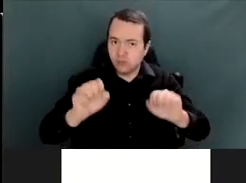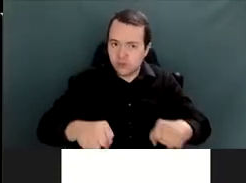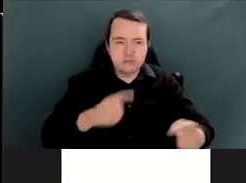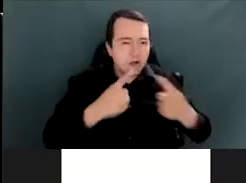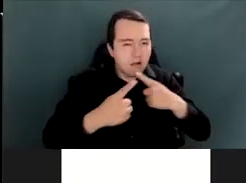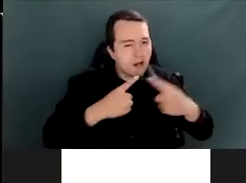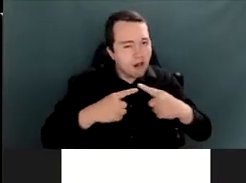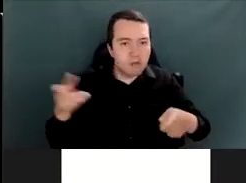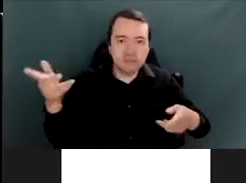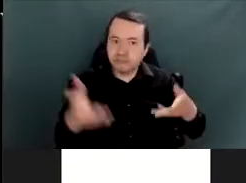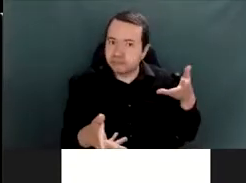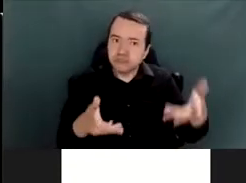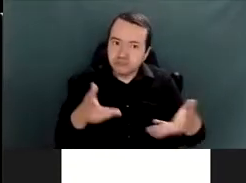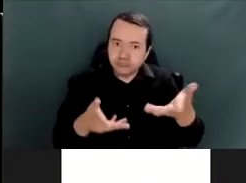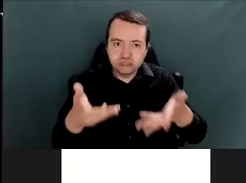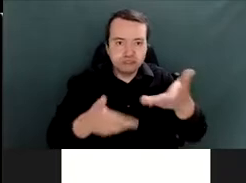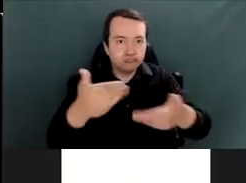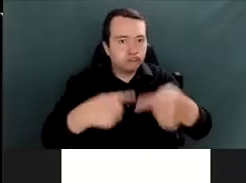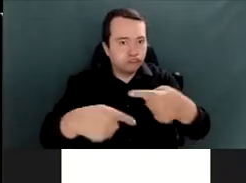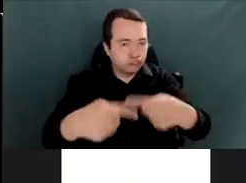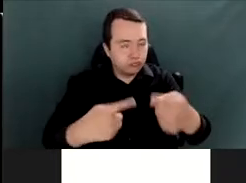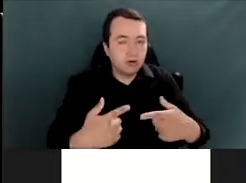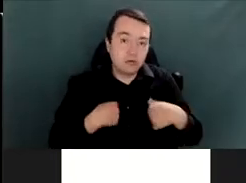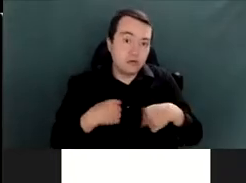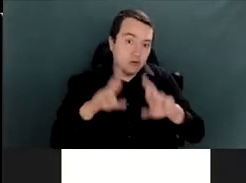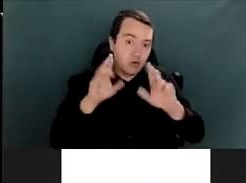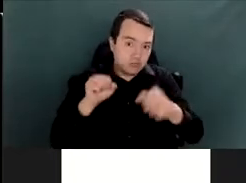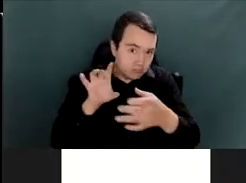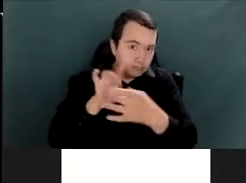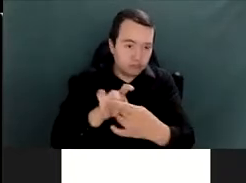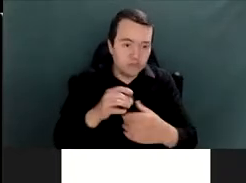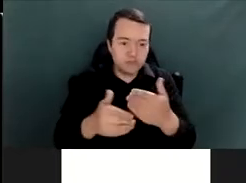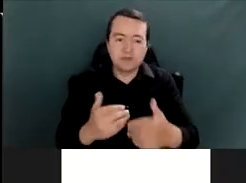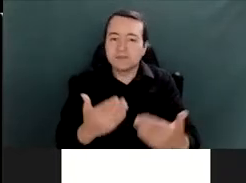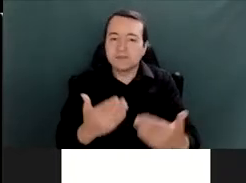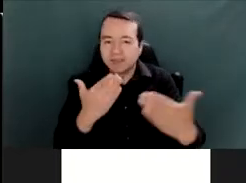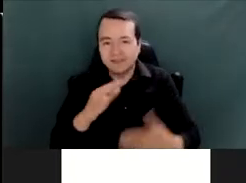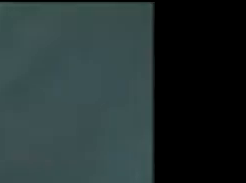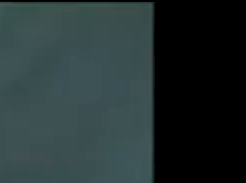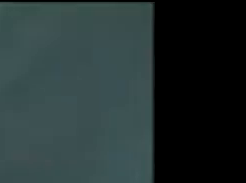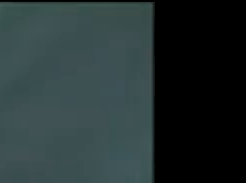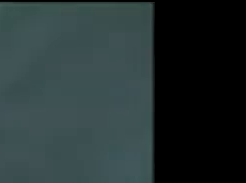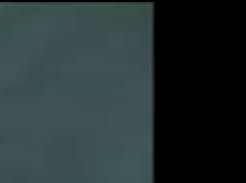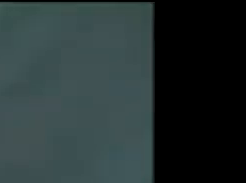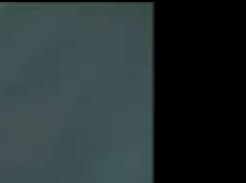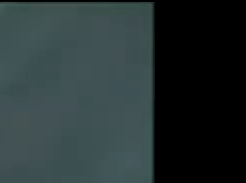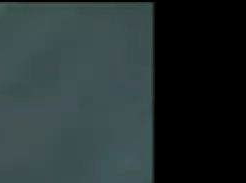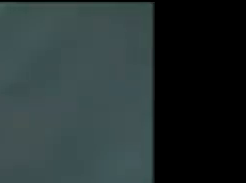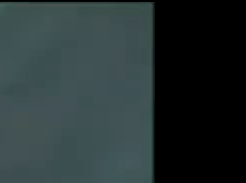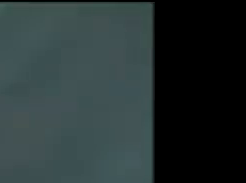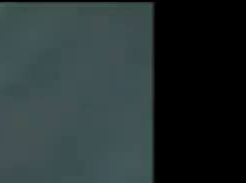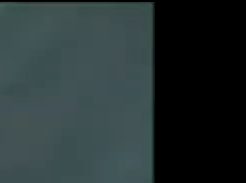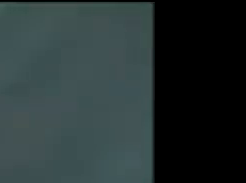some constructive work, and I hope we continue with this link with these processes. Thank you.